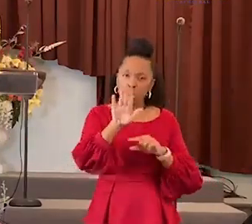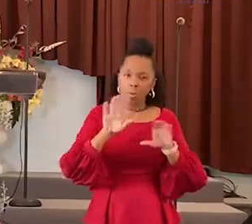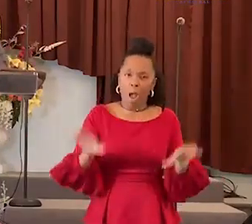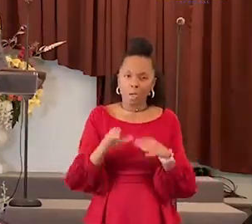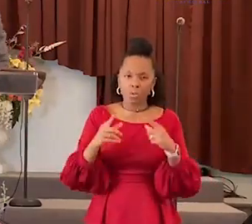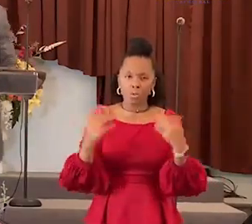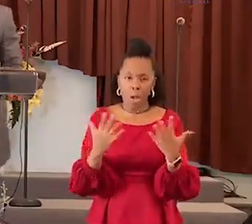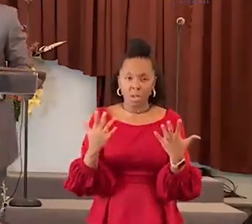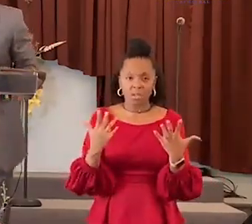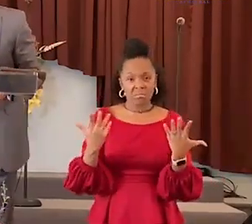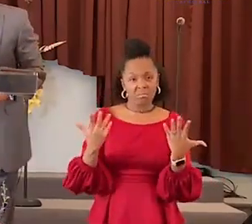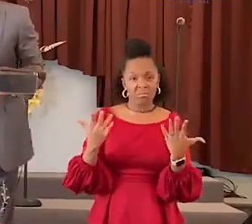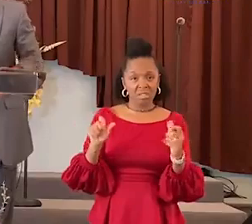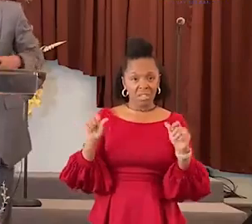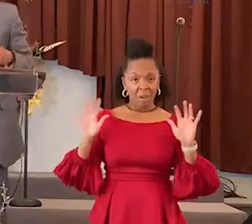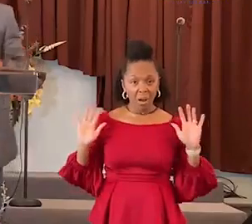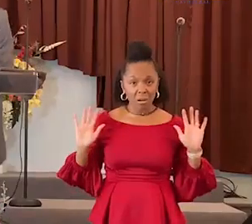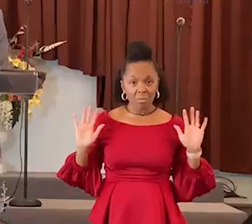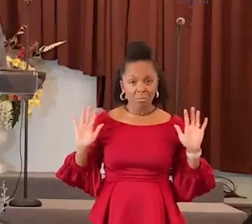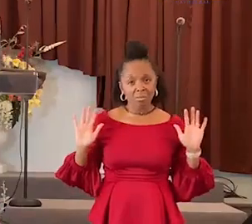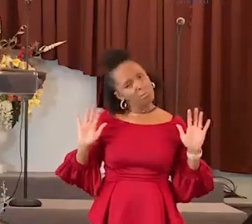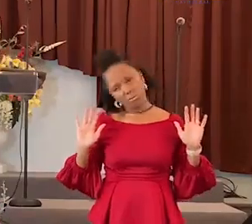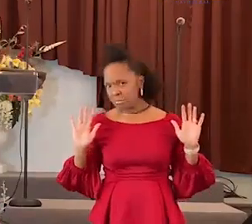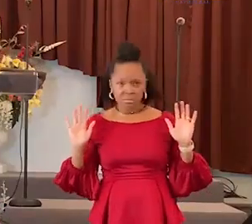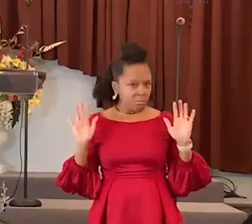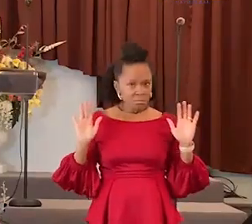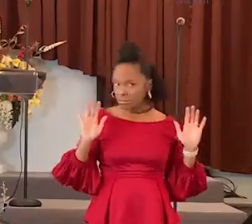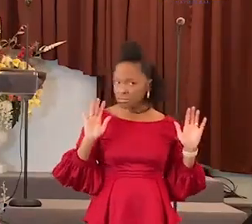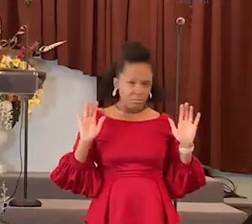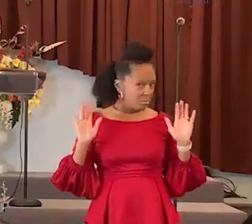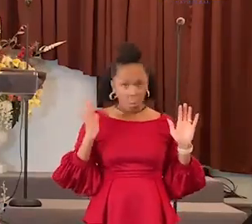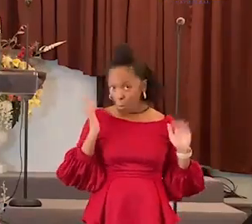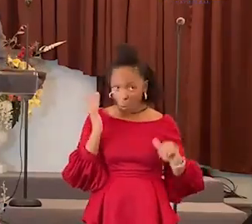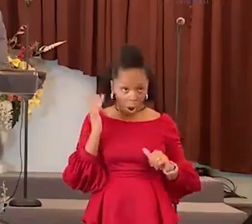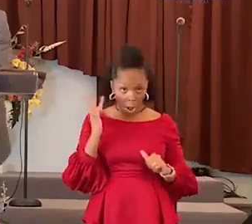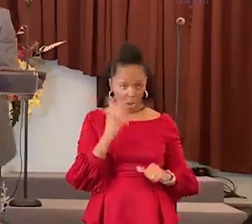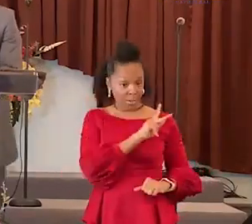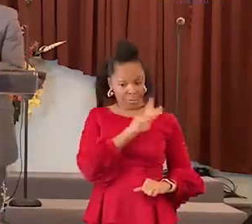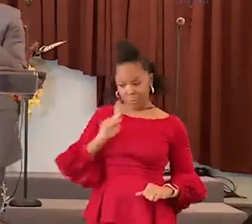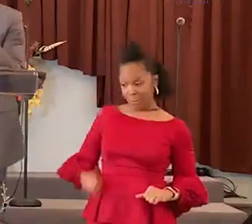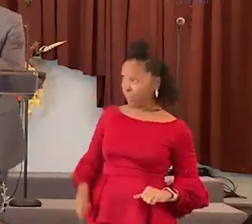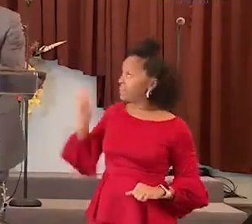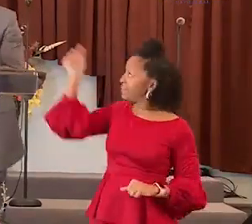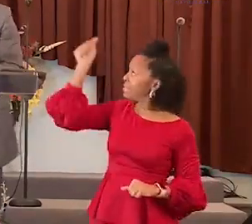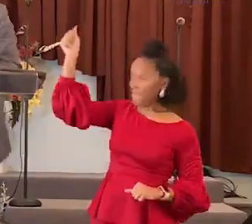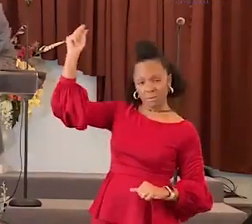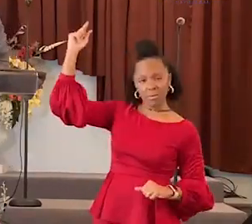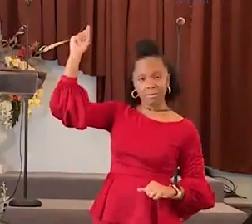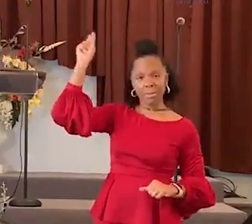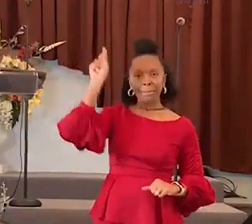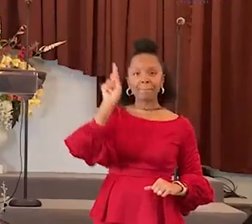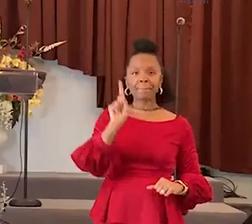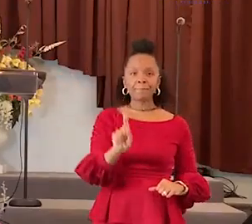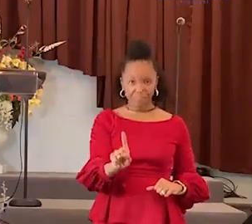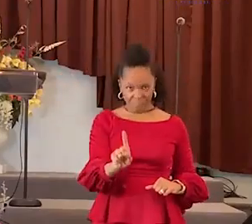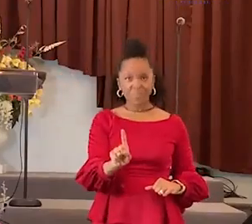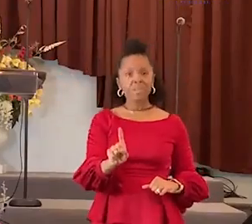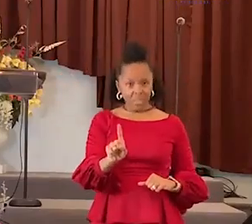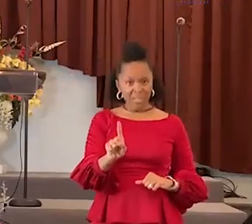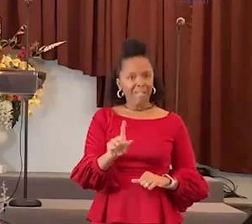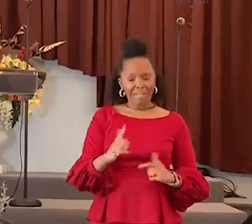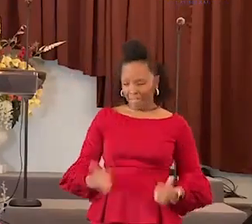somebody. Don't you dare give in. The Prince is on the way. We've been traumatized by life. One day life